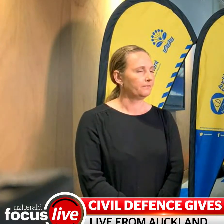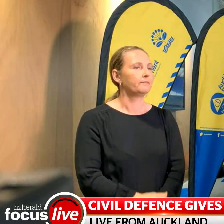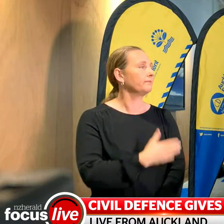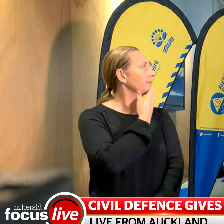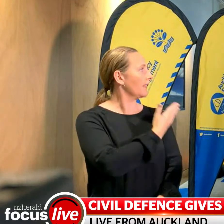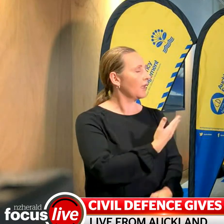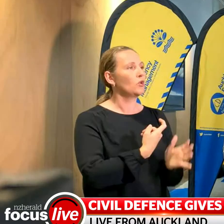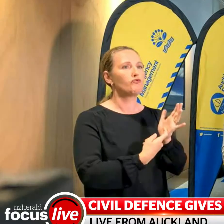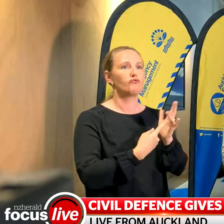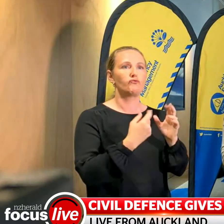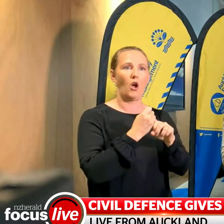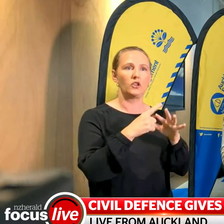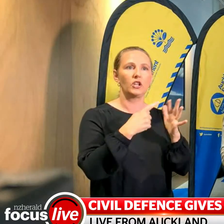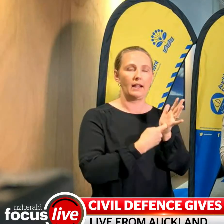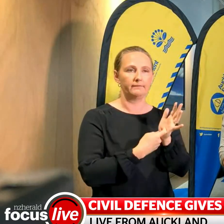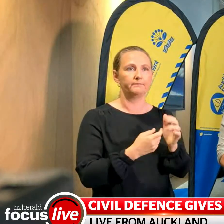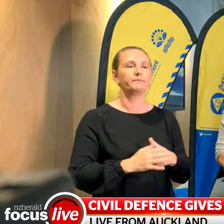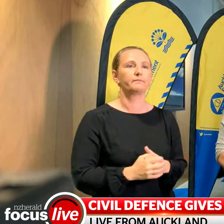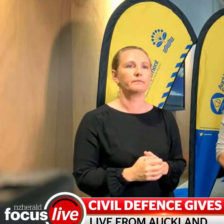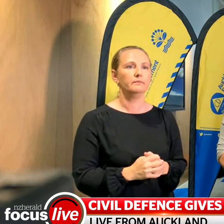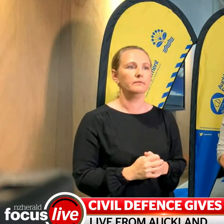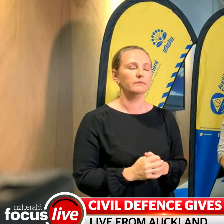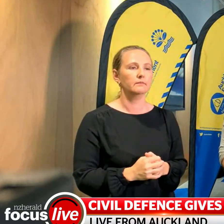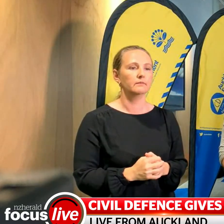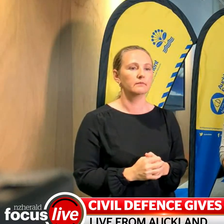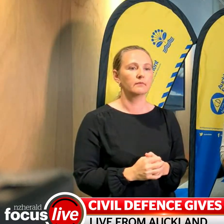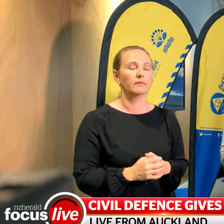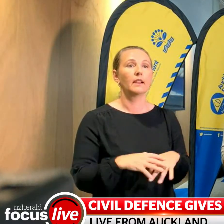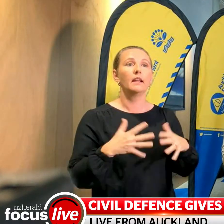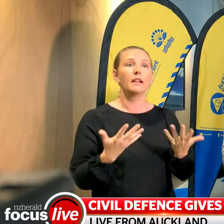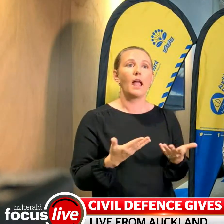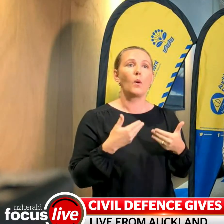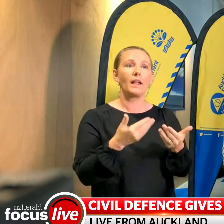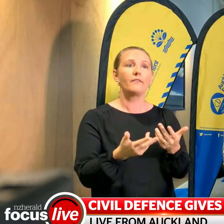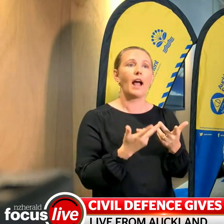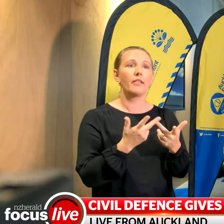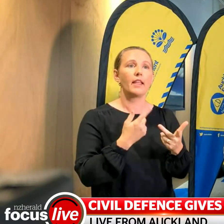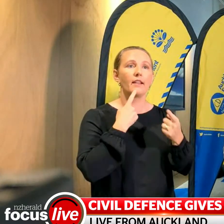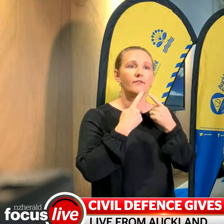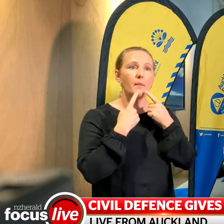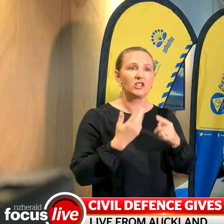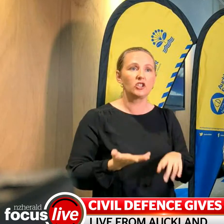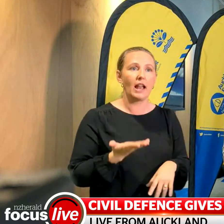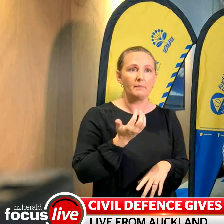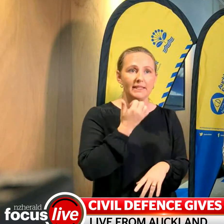Thank you, Roger. And so I'm going to move now to some other information updates or